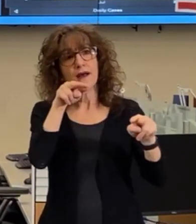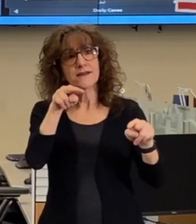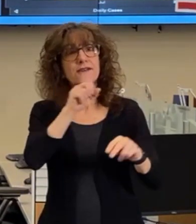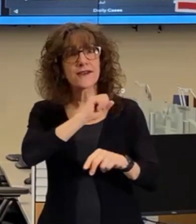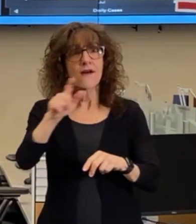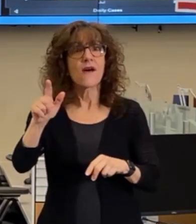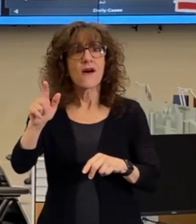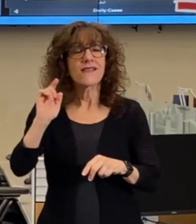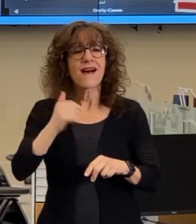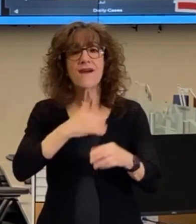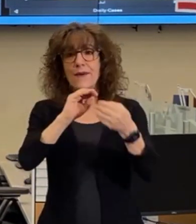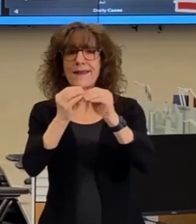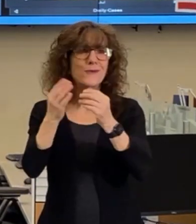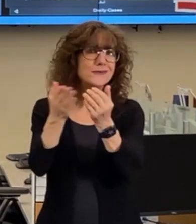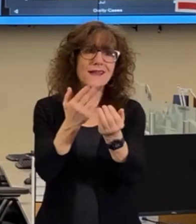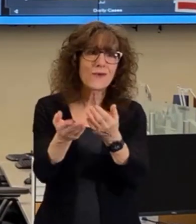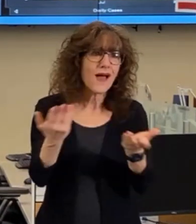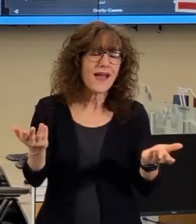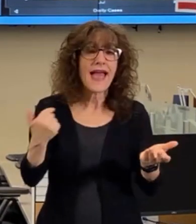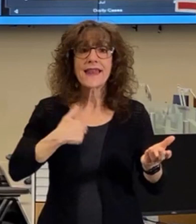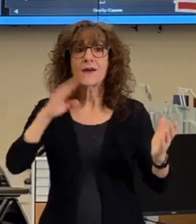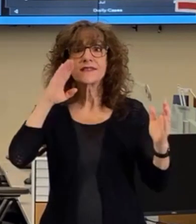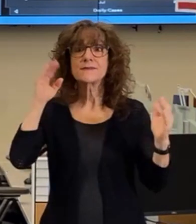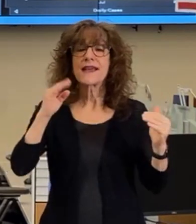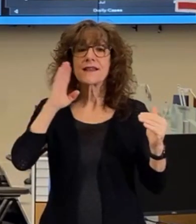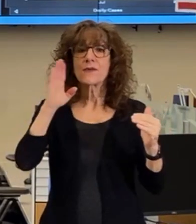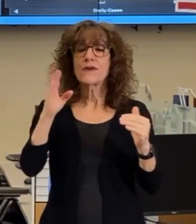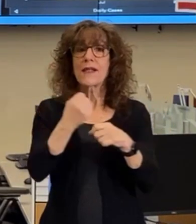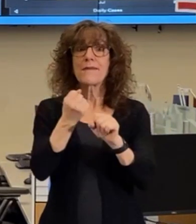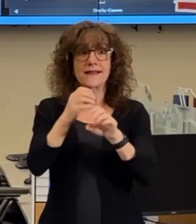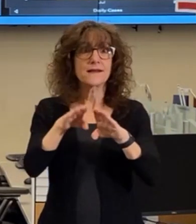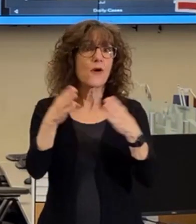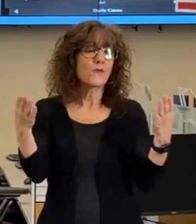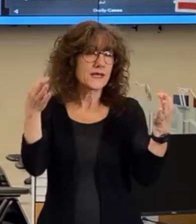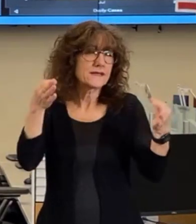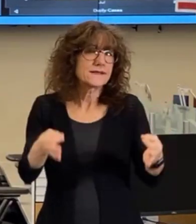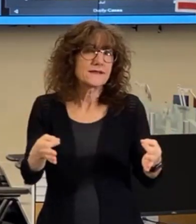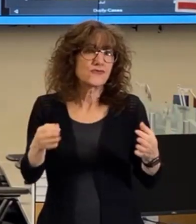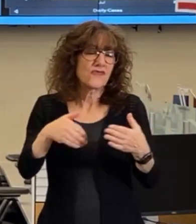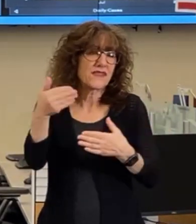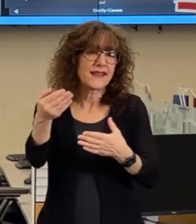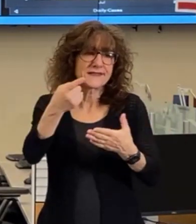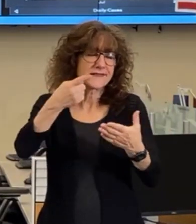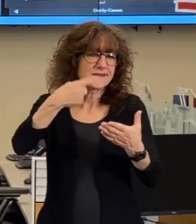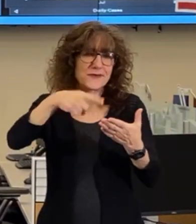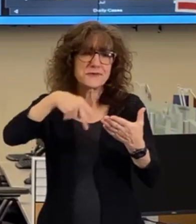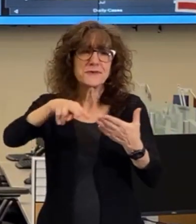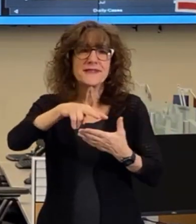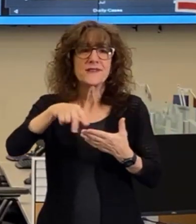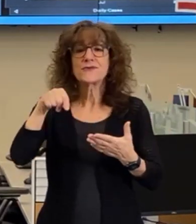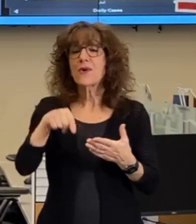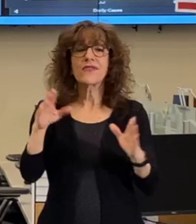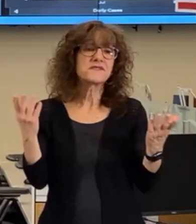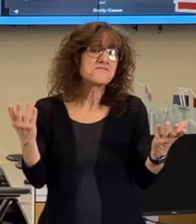of our metrics anyway, and I was expecting that we were going to make some opening decisions in the next week or so. And so this